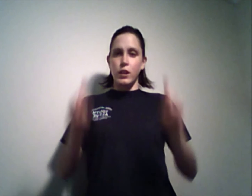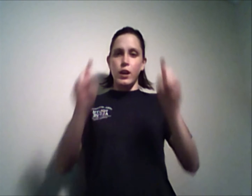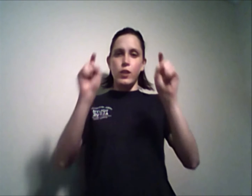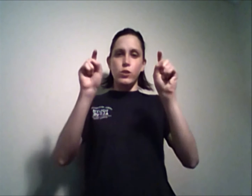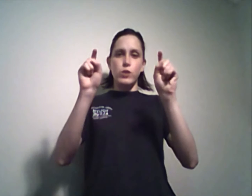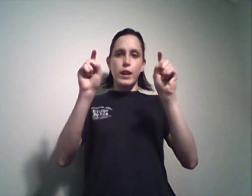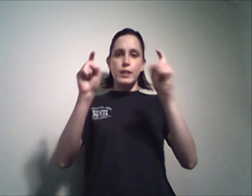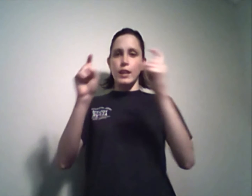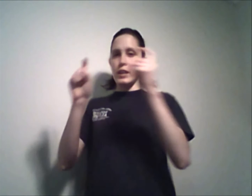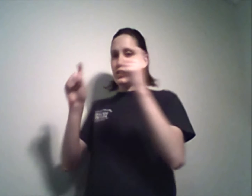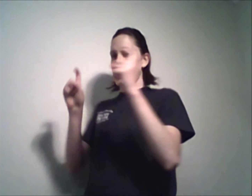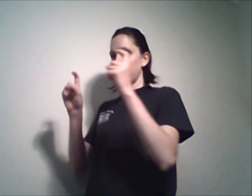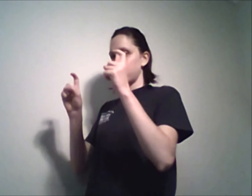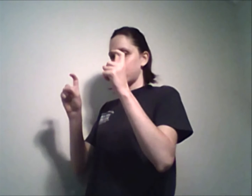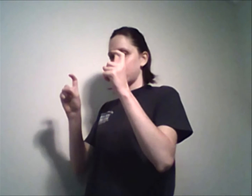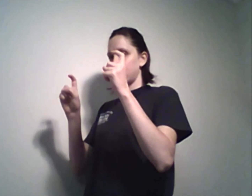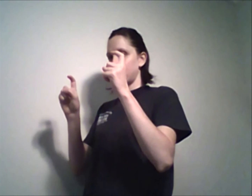And those are X hand shapes.